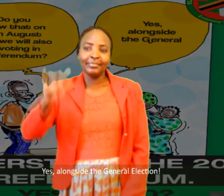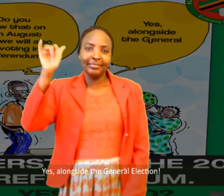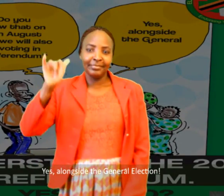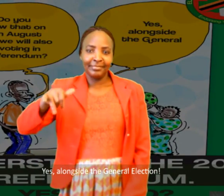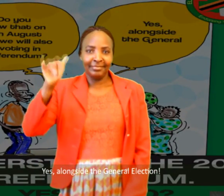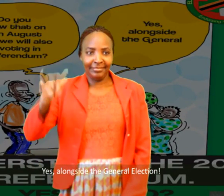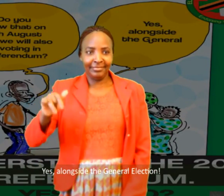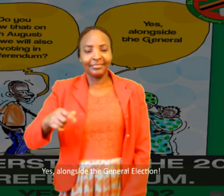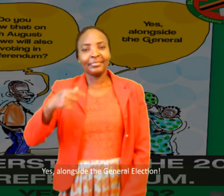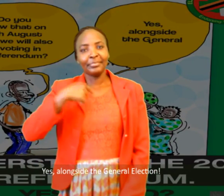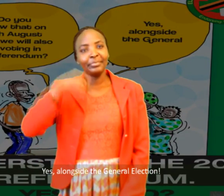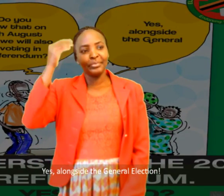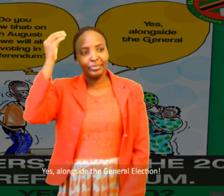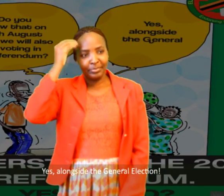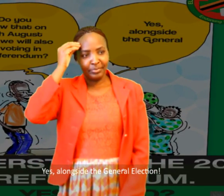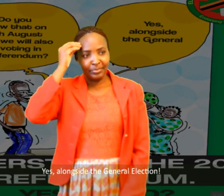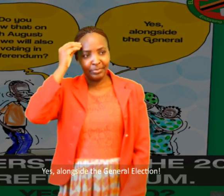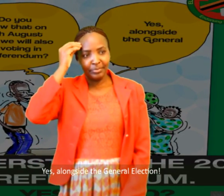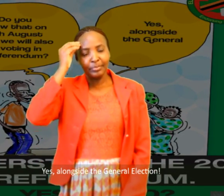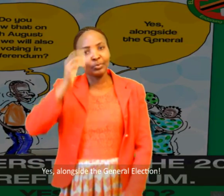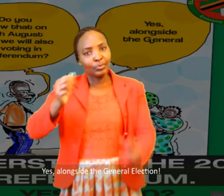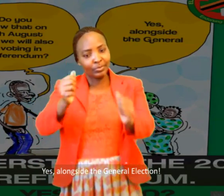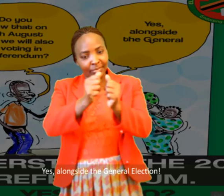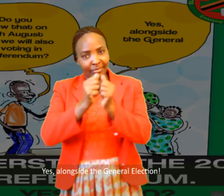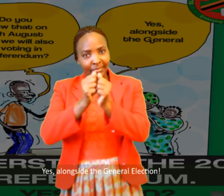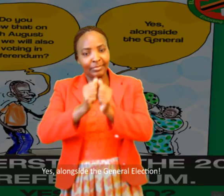Yes, alongside the general election.